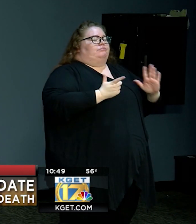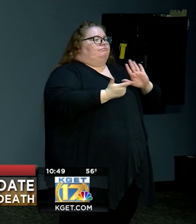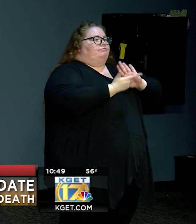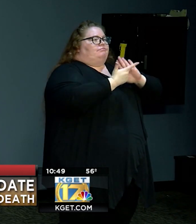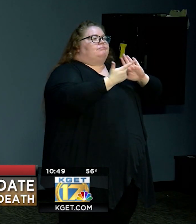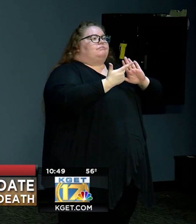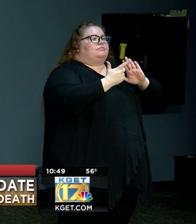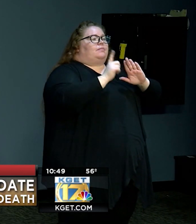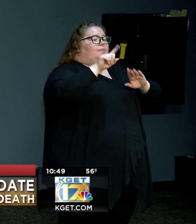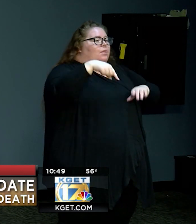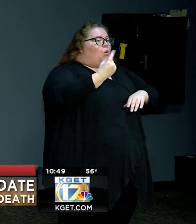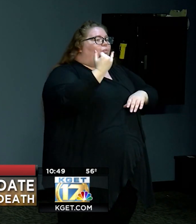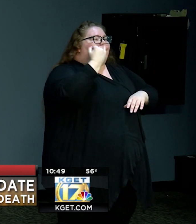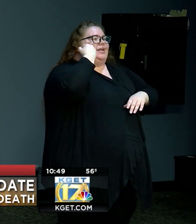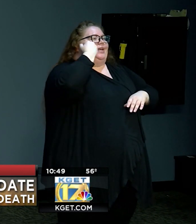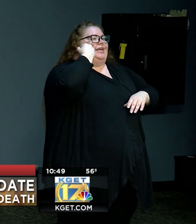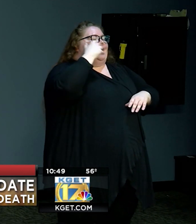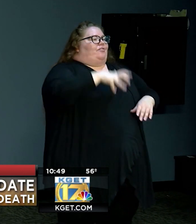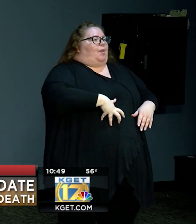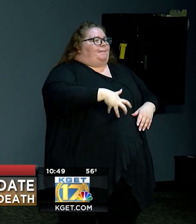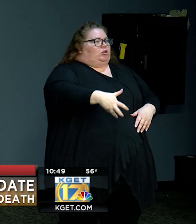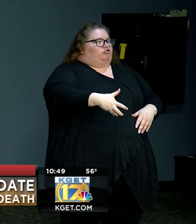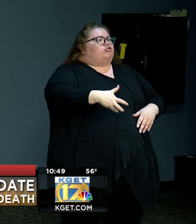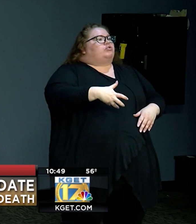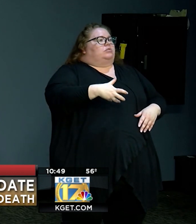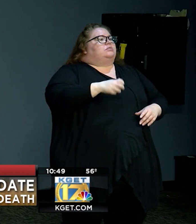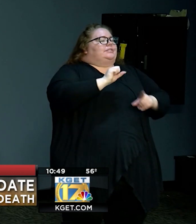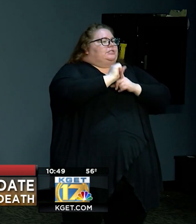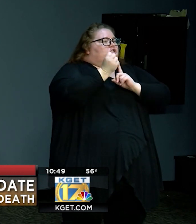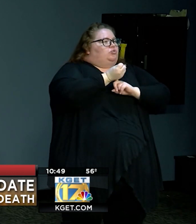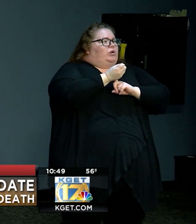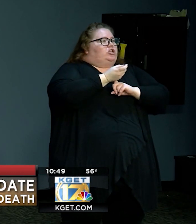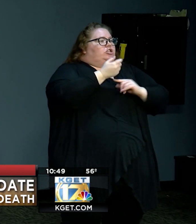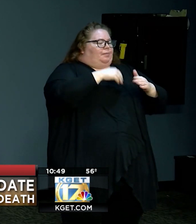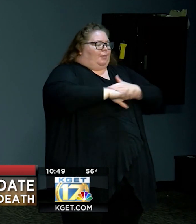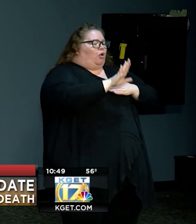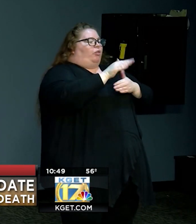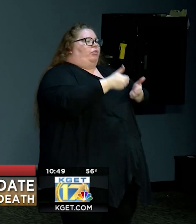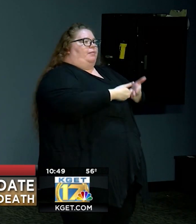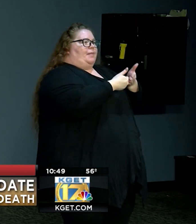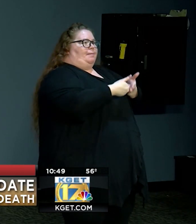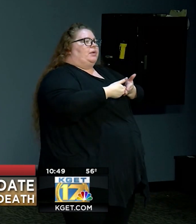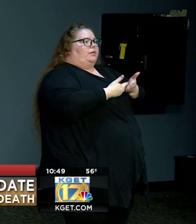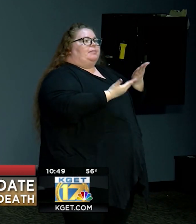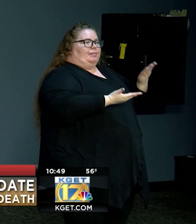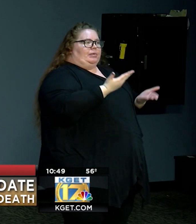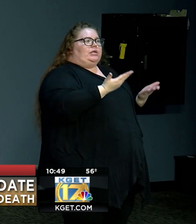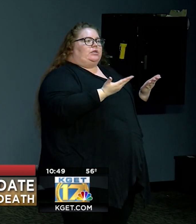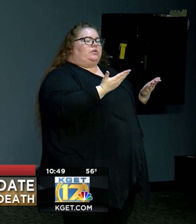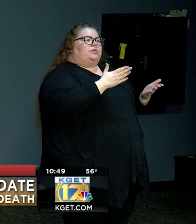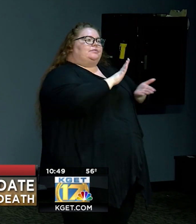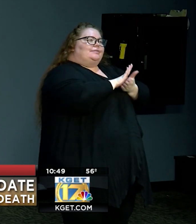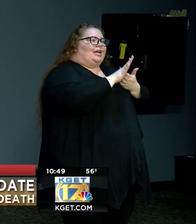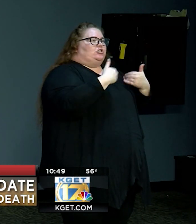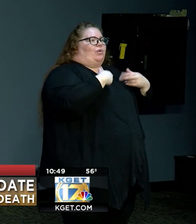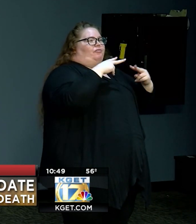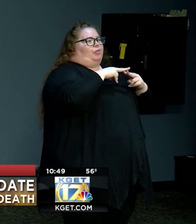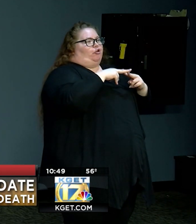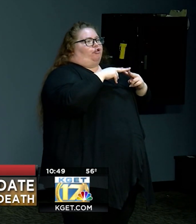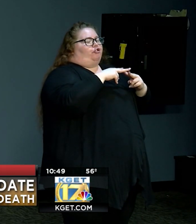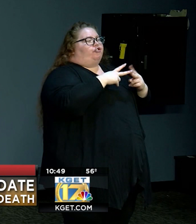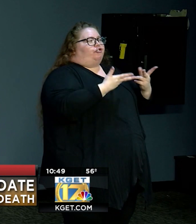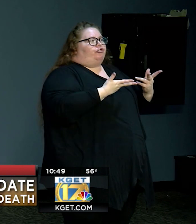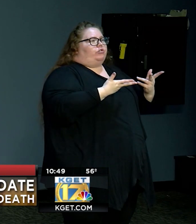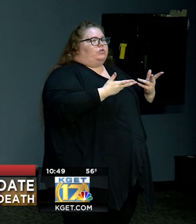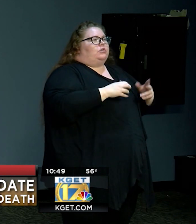unless it's in a maternal situation where you're giving birth to a baby. It's nice to have a partner there, as well as for